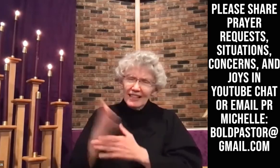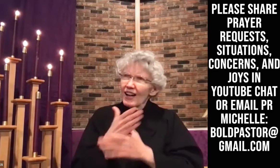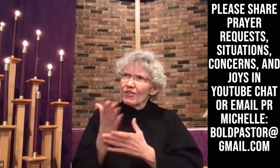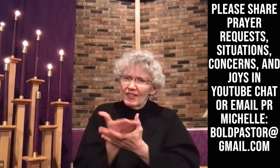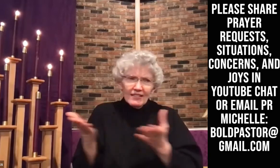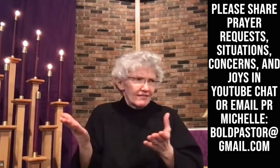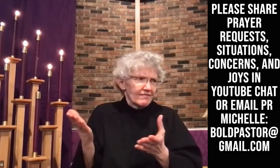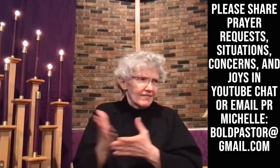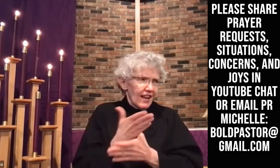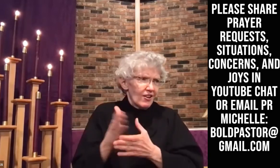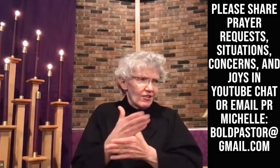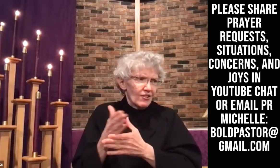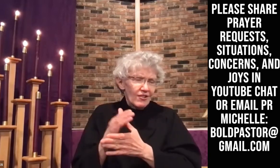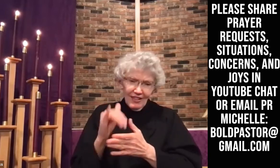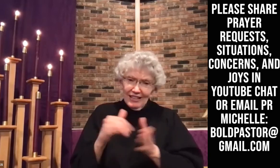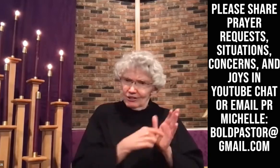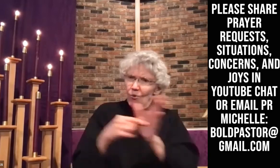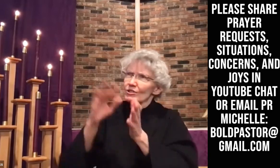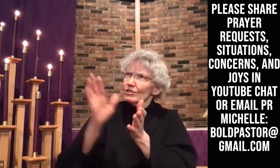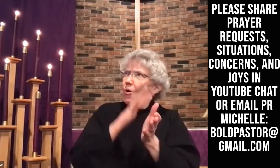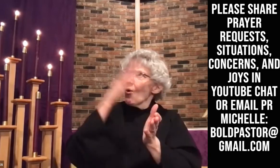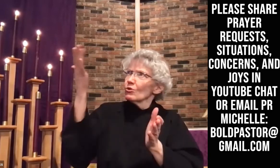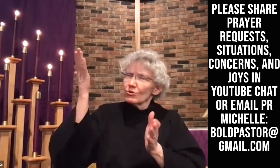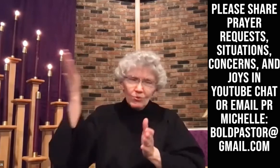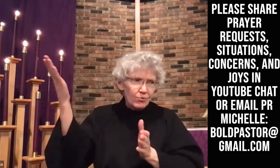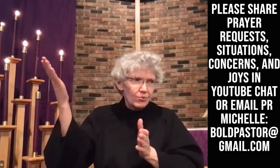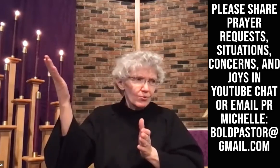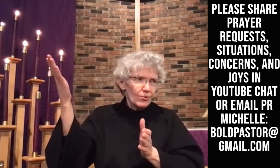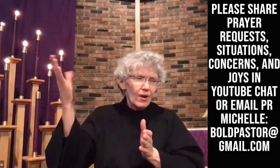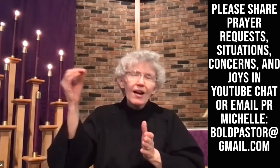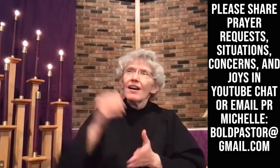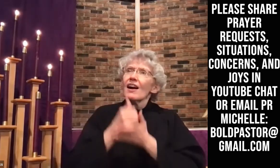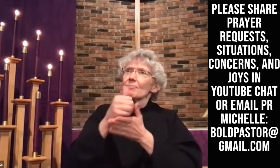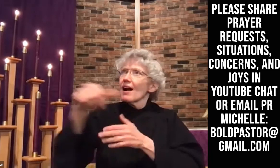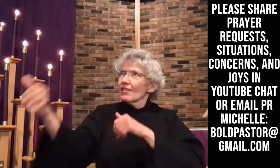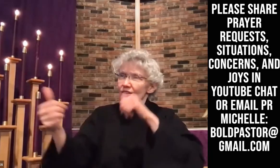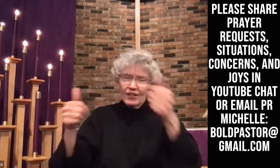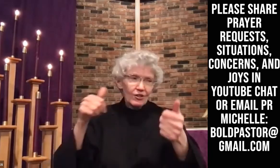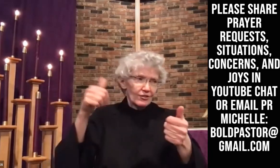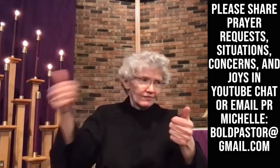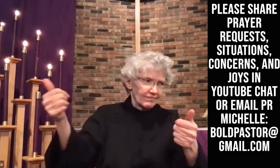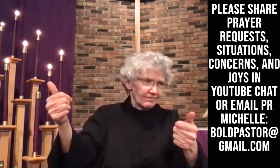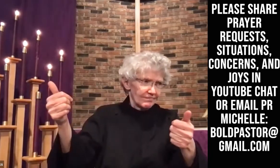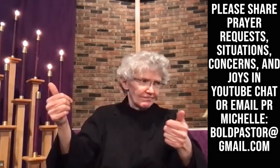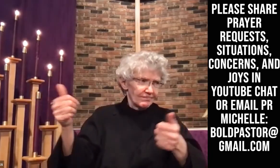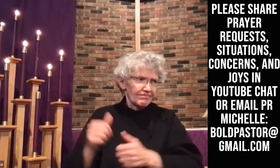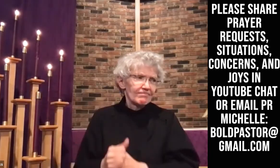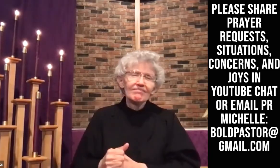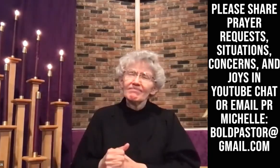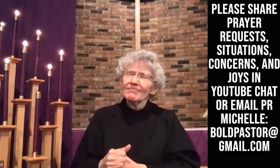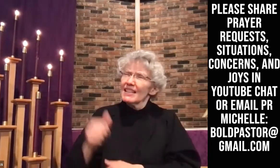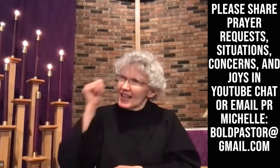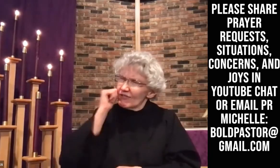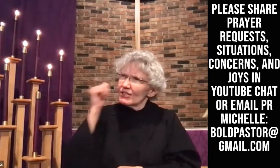Help us share our resources to glorify you and to help others.